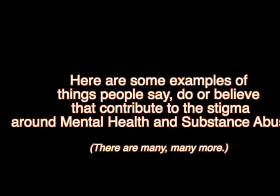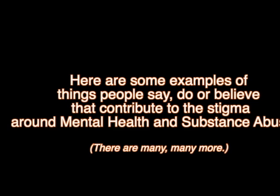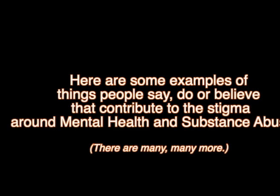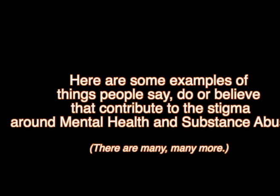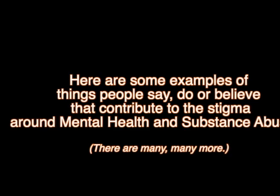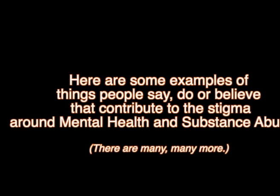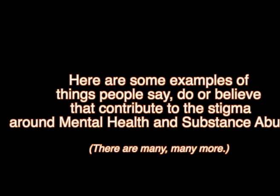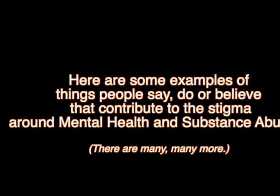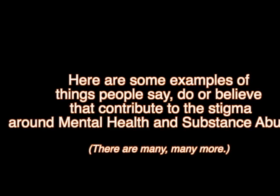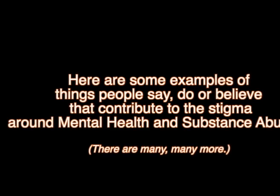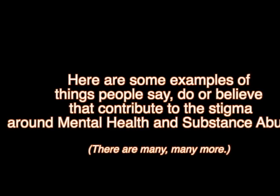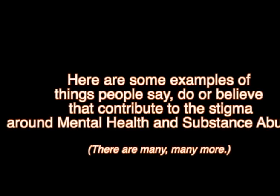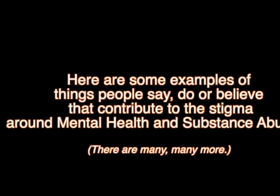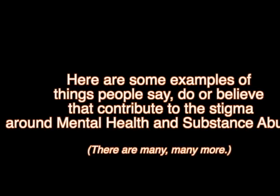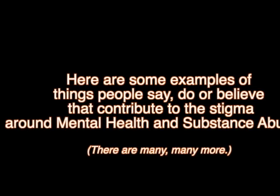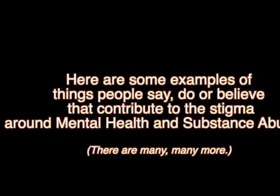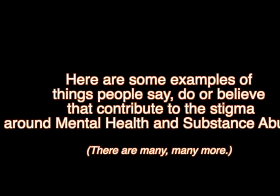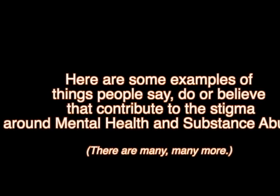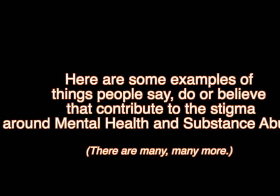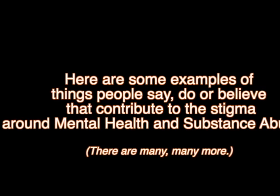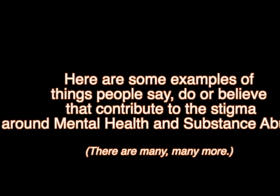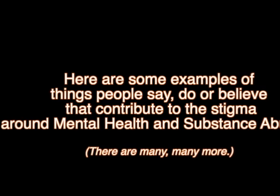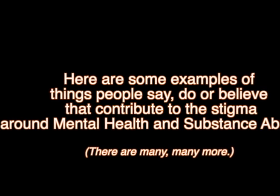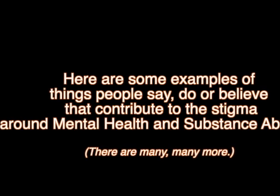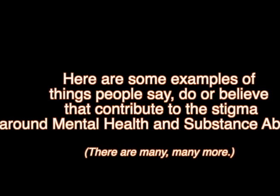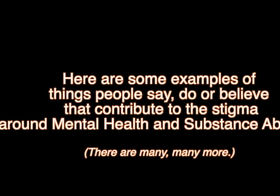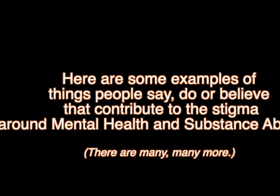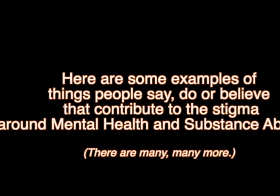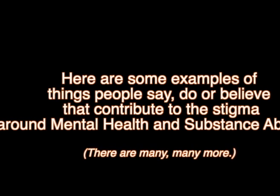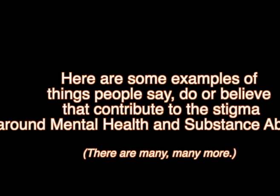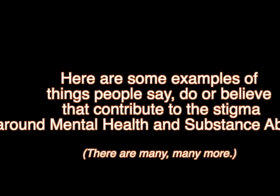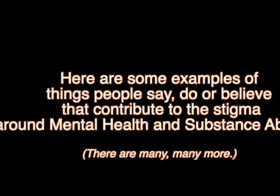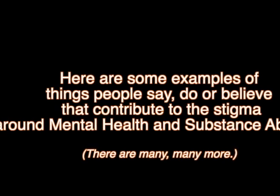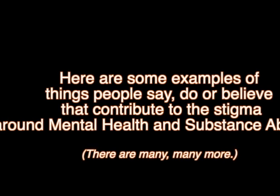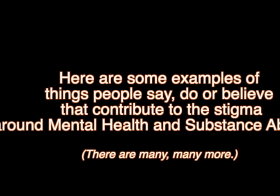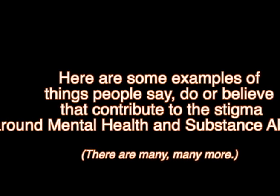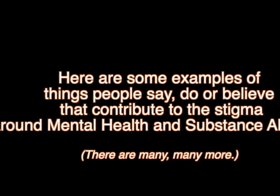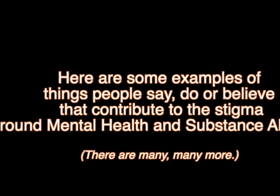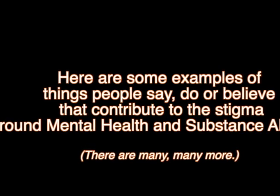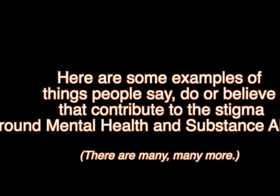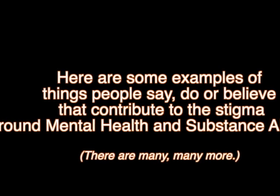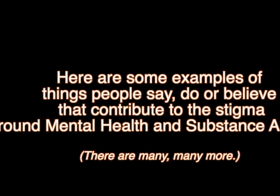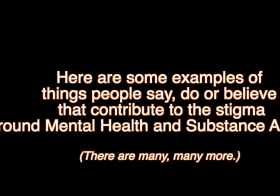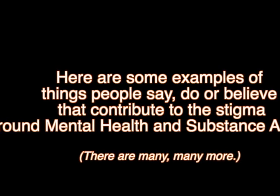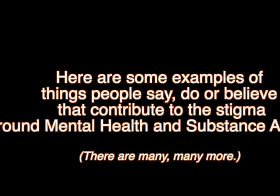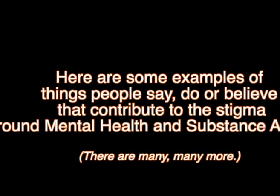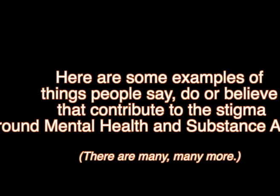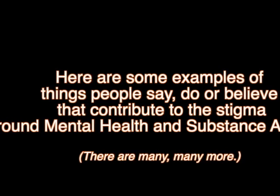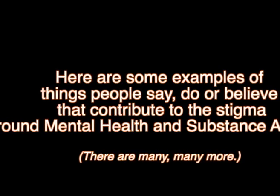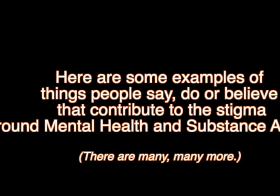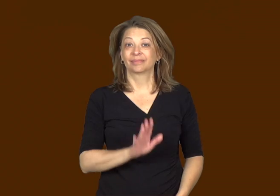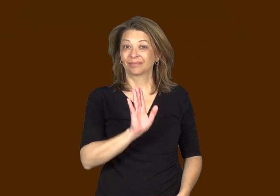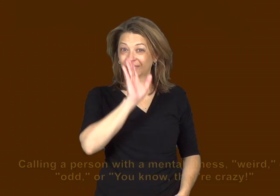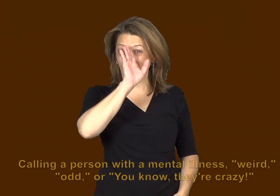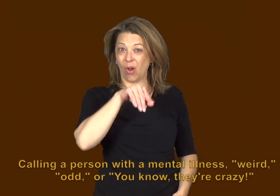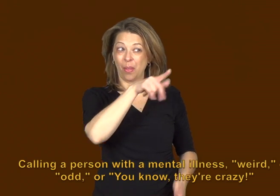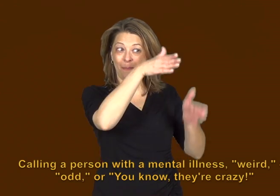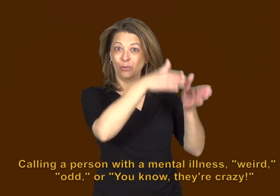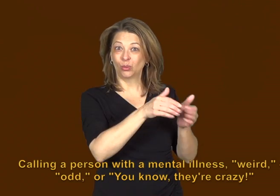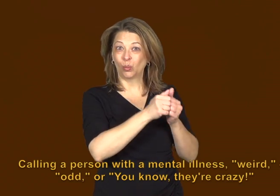examples of things people say, do, or believe that contribute to the stigma around mental health and substance abuse. There are many, many more. Calling a